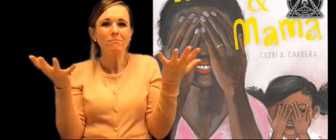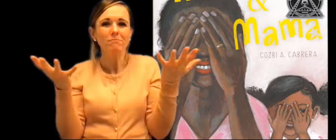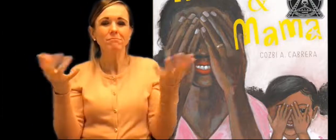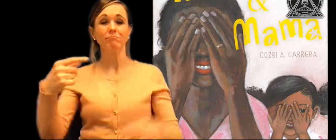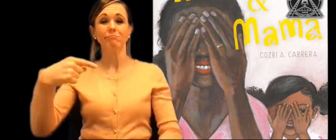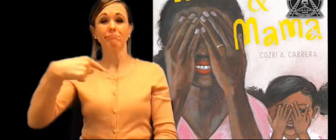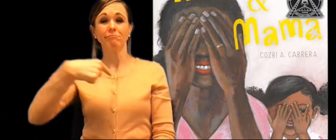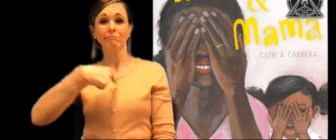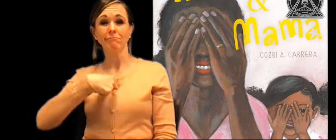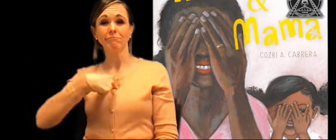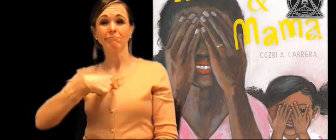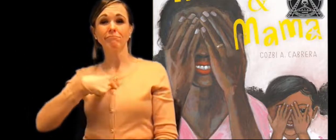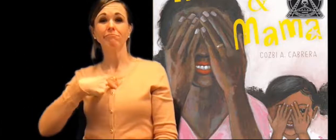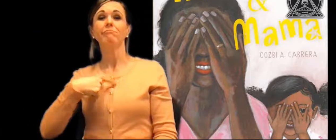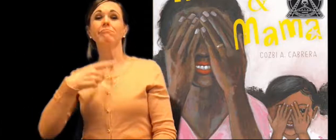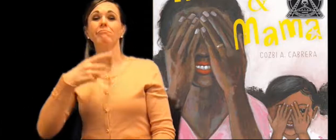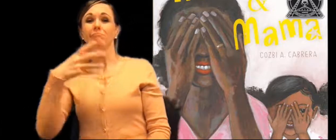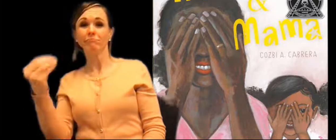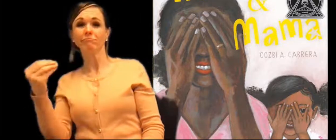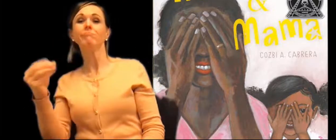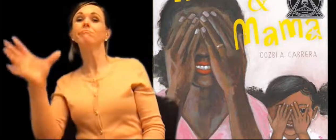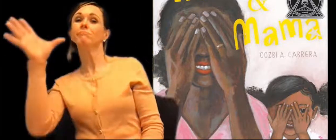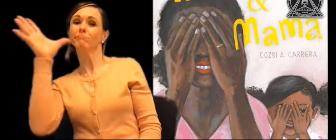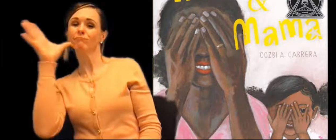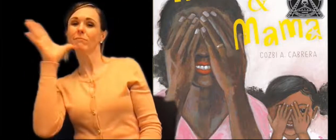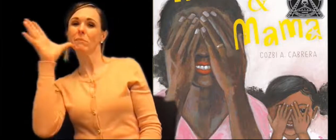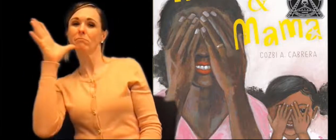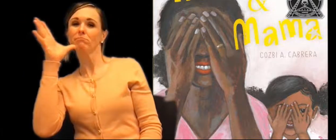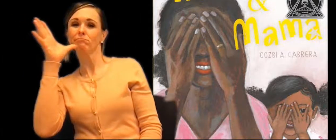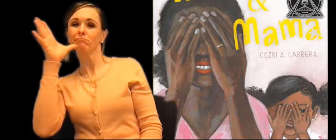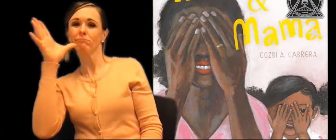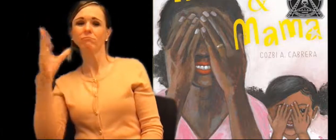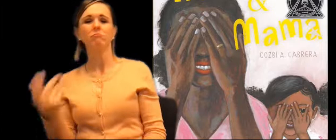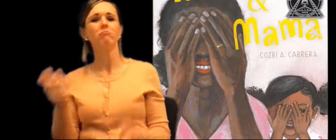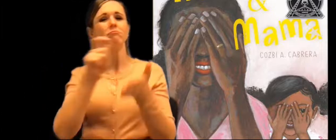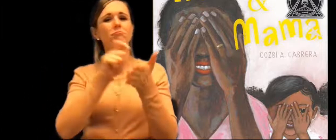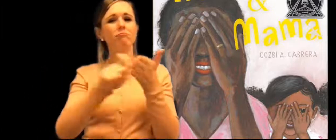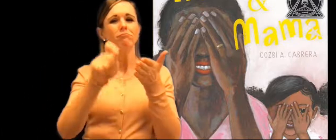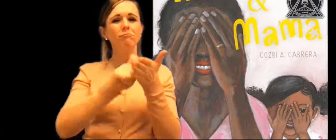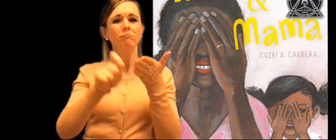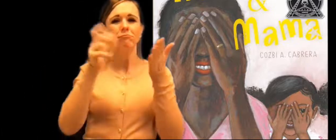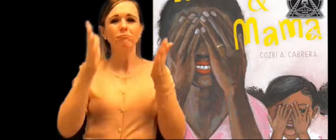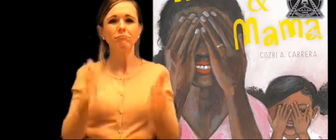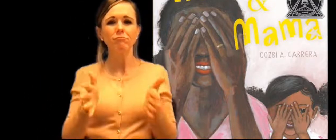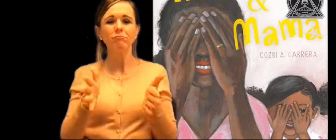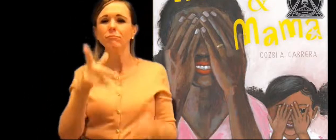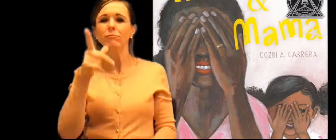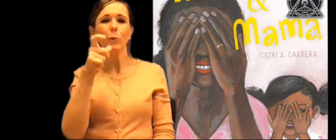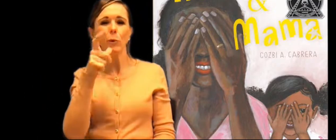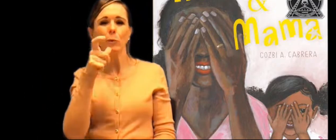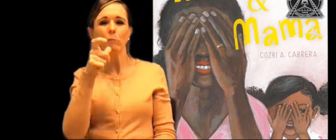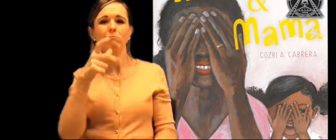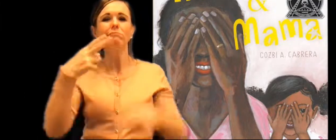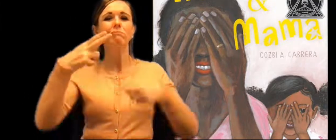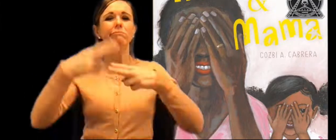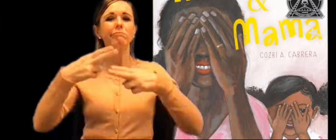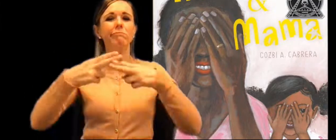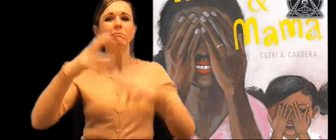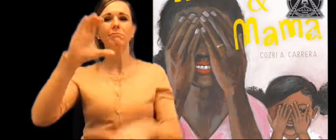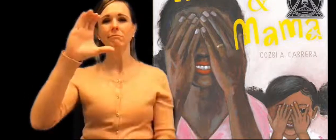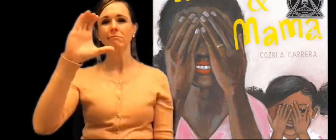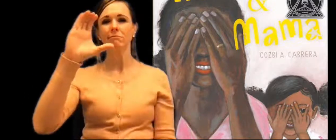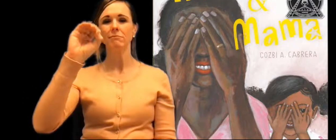Today's book is called Me and Mama. It's written